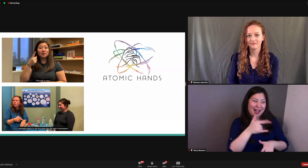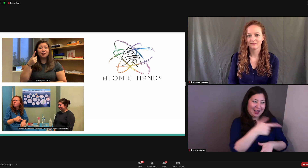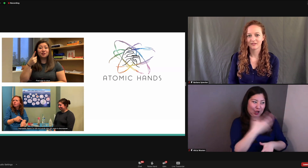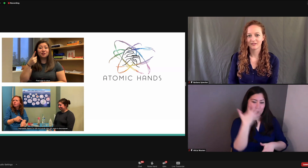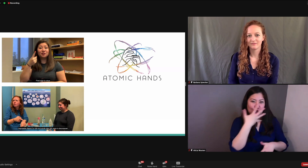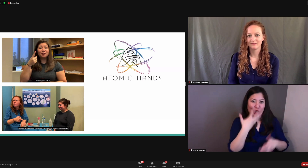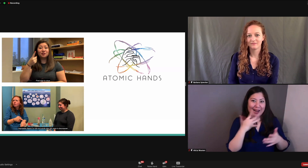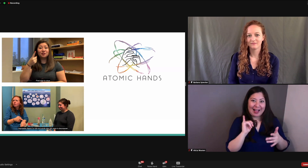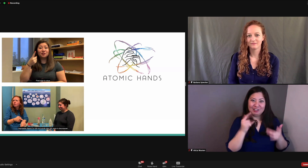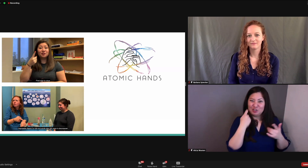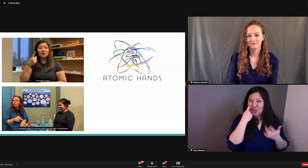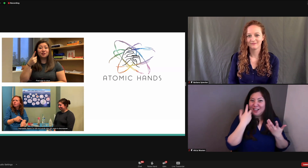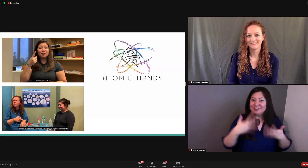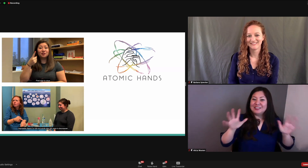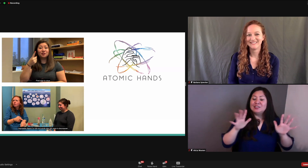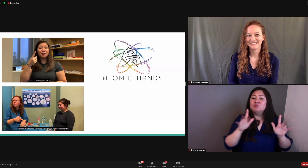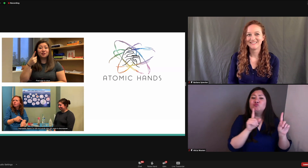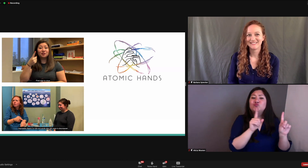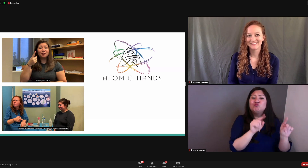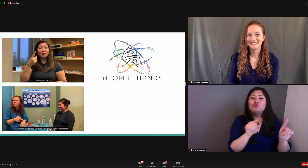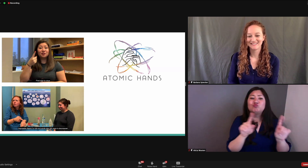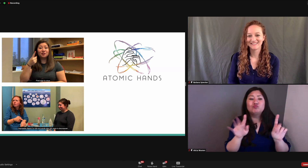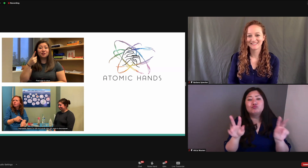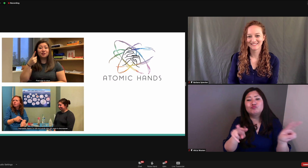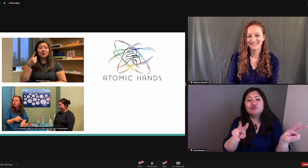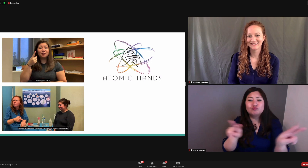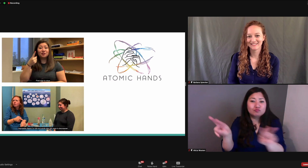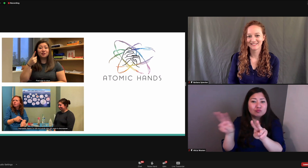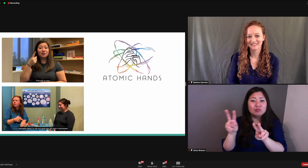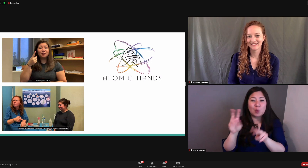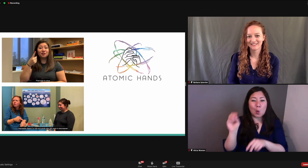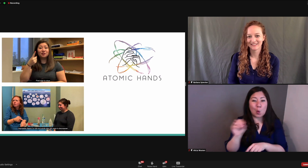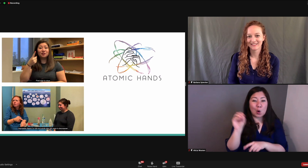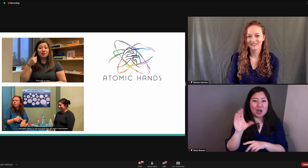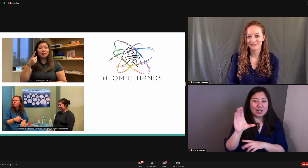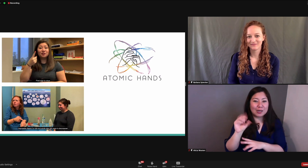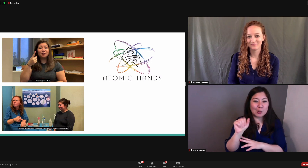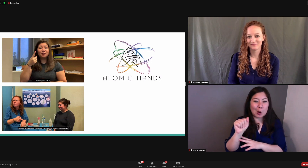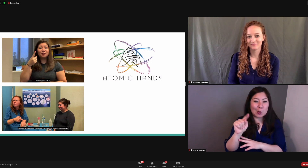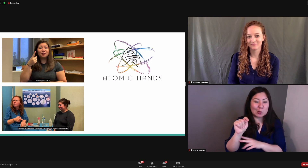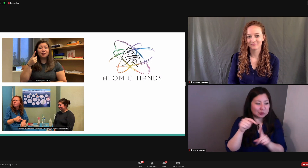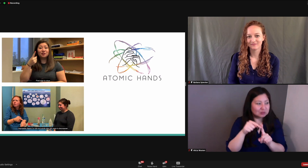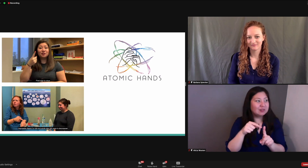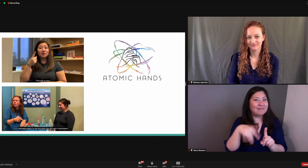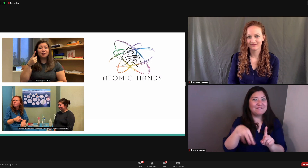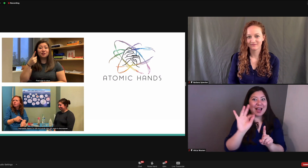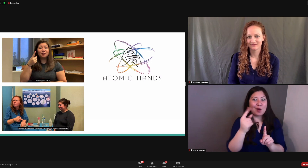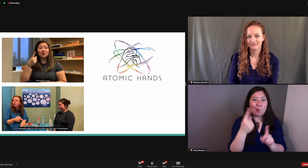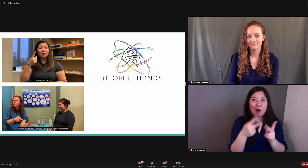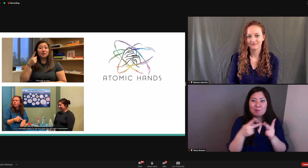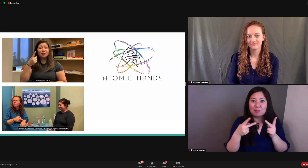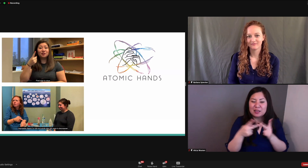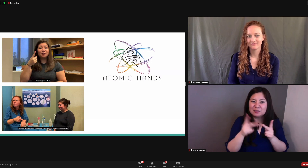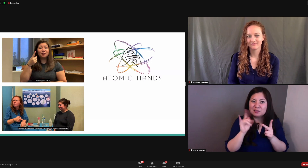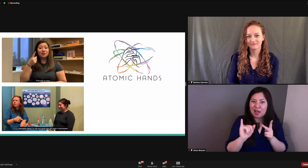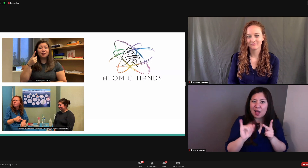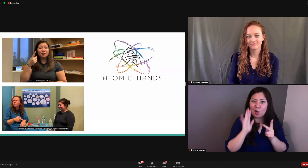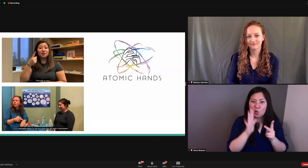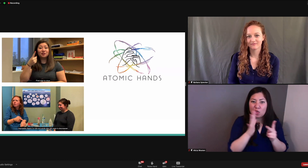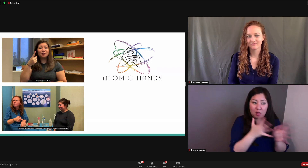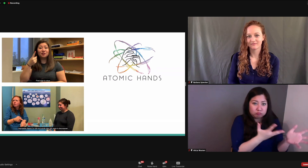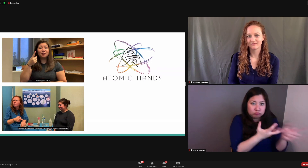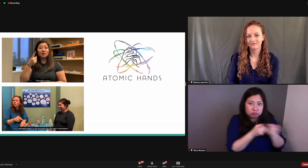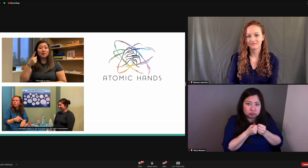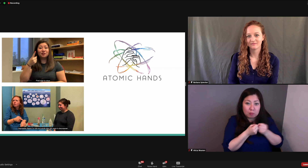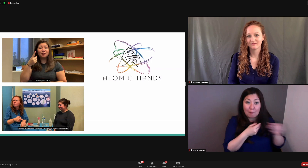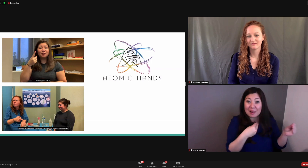So you can see that we have a variety of different videos for different backgrounds of what things would look like. So this is